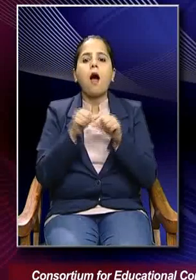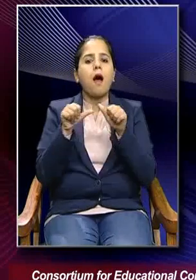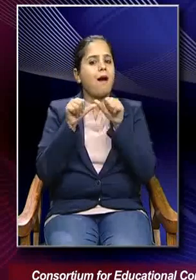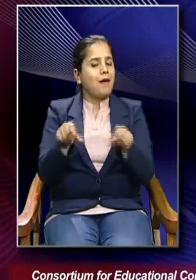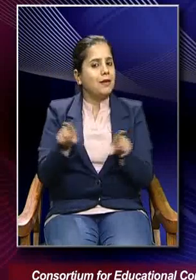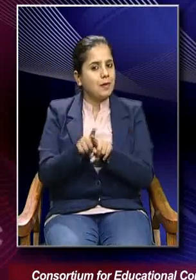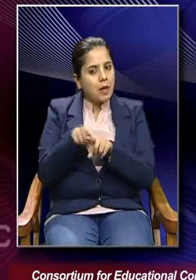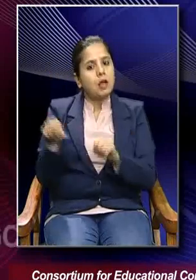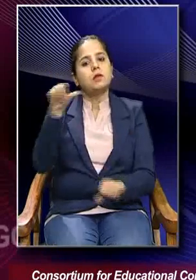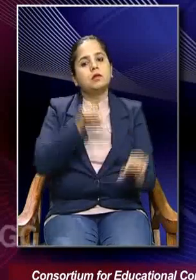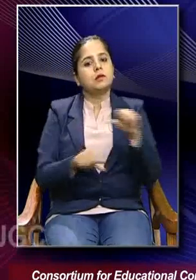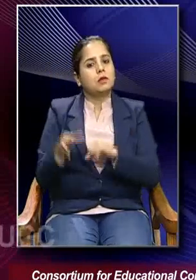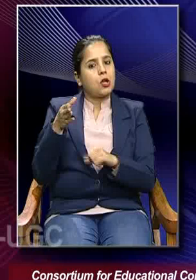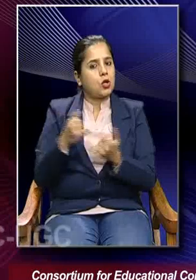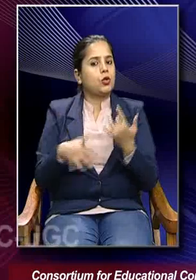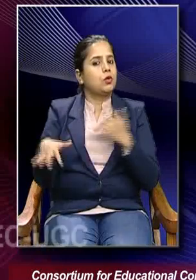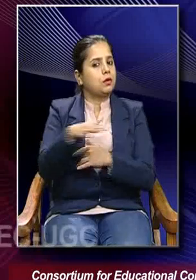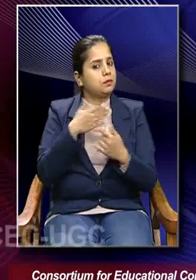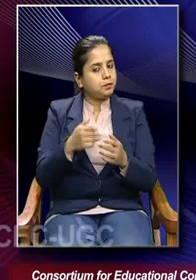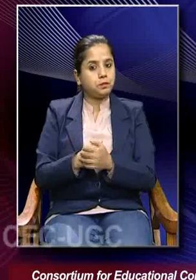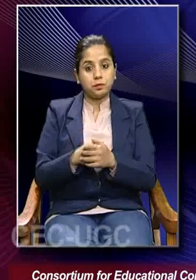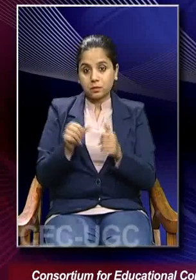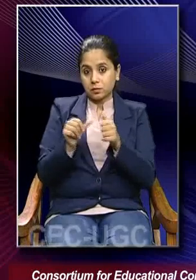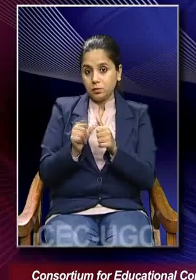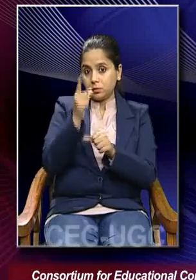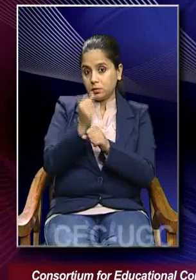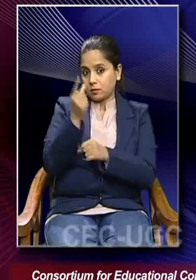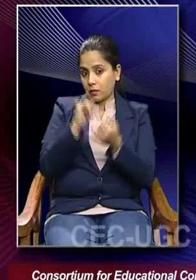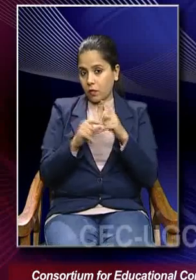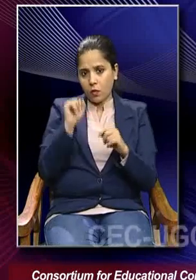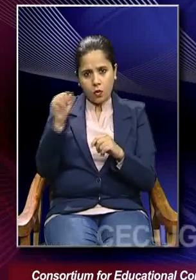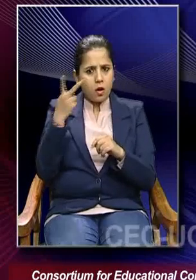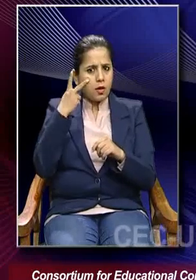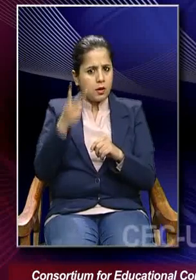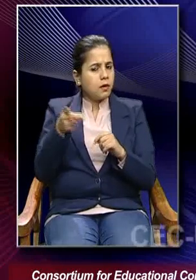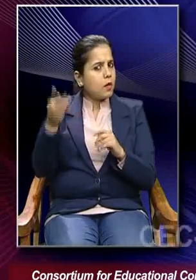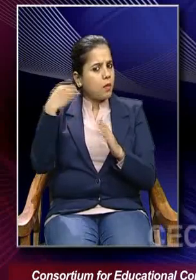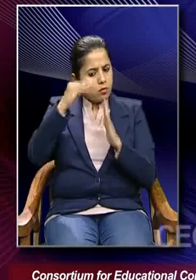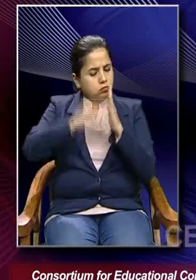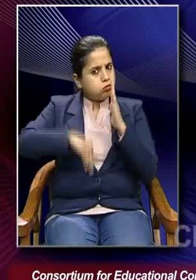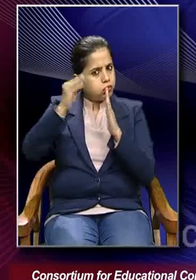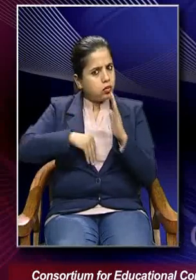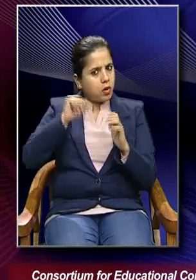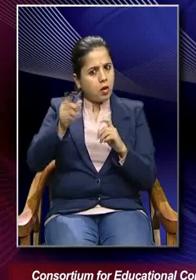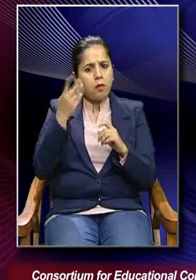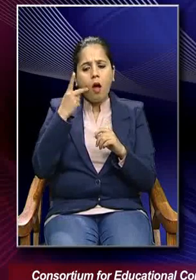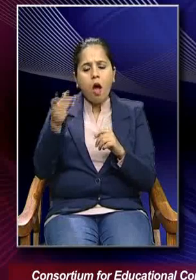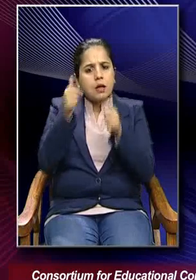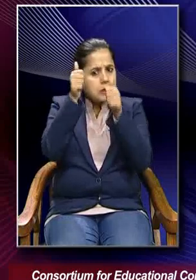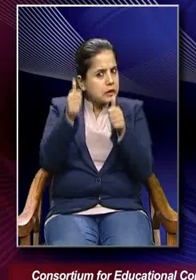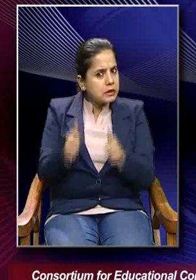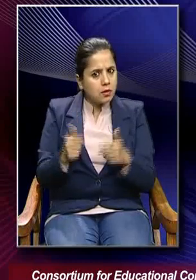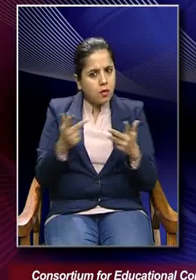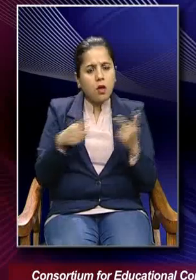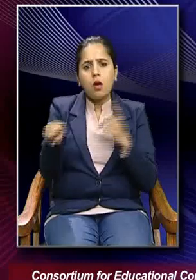science of society. When we look into Auguste Comte and we see what was his trying to kind of arrive at, he was